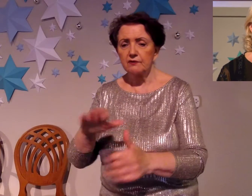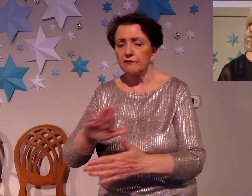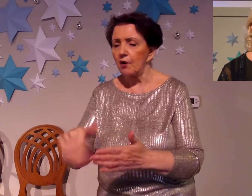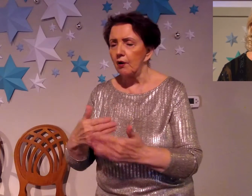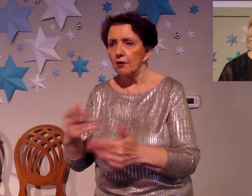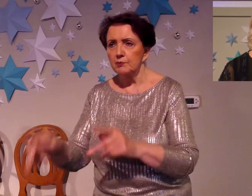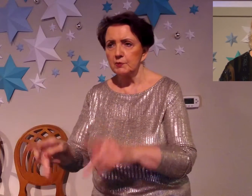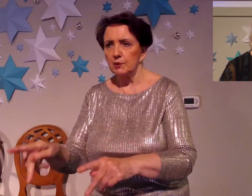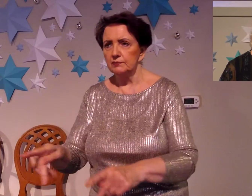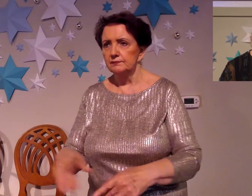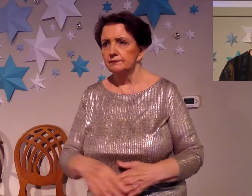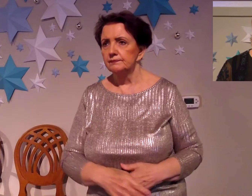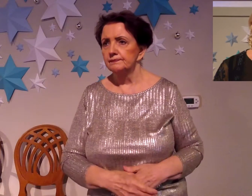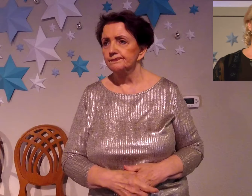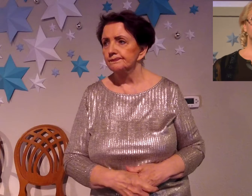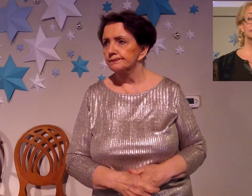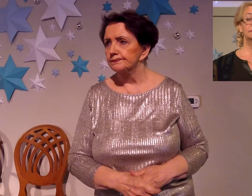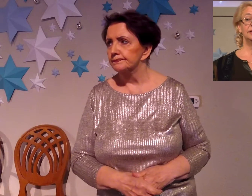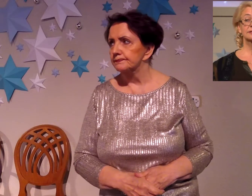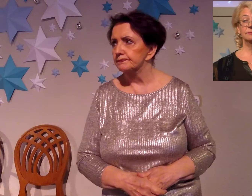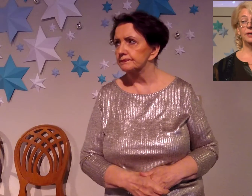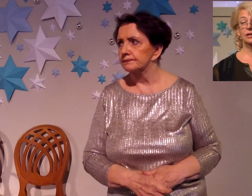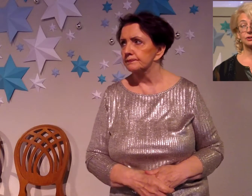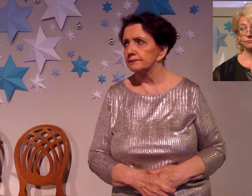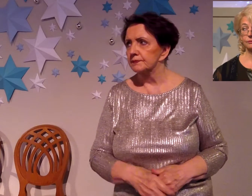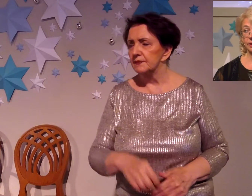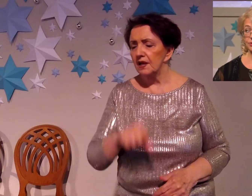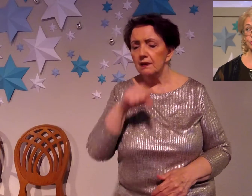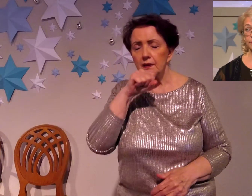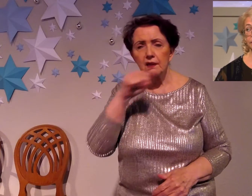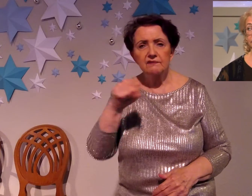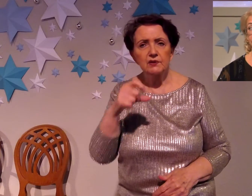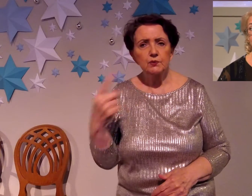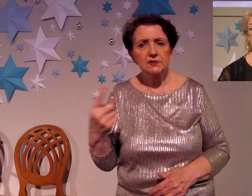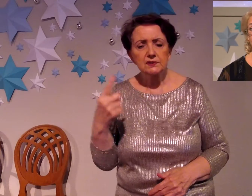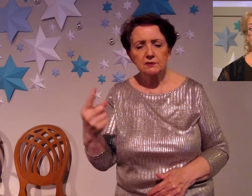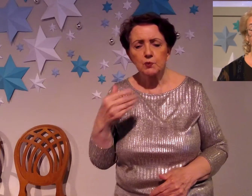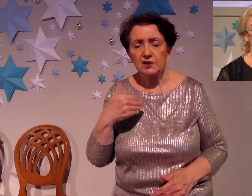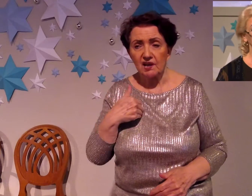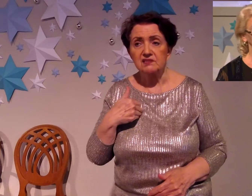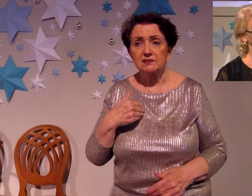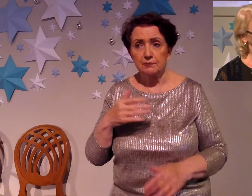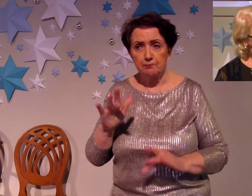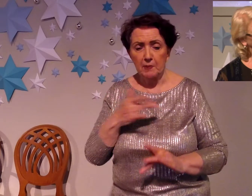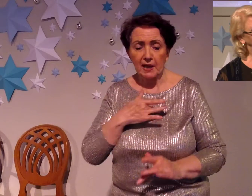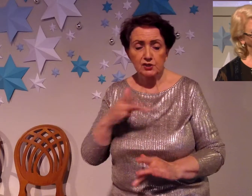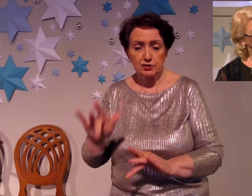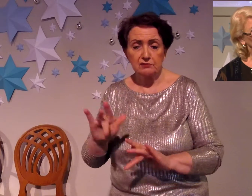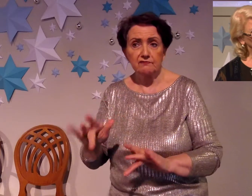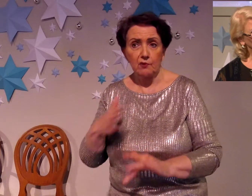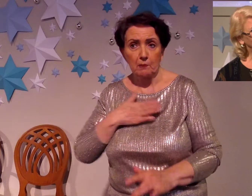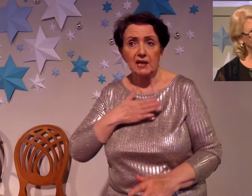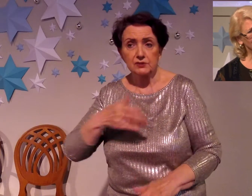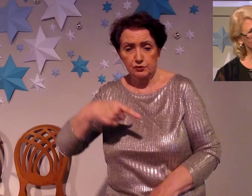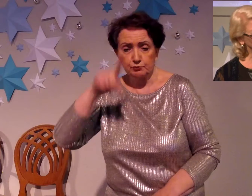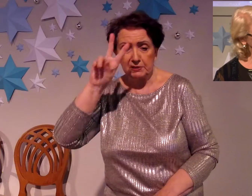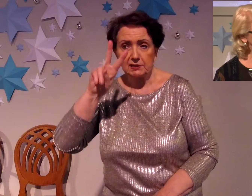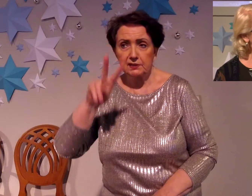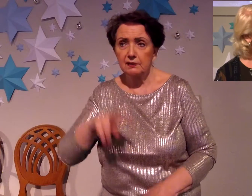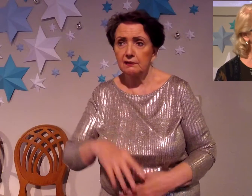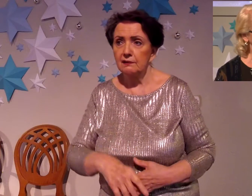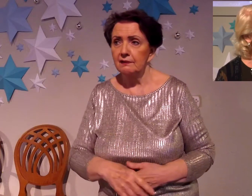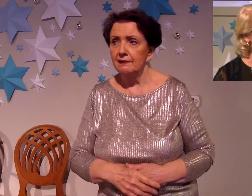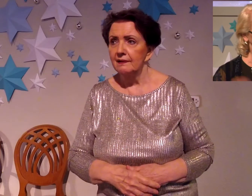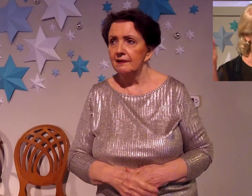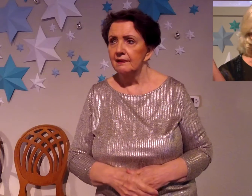humanity. Man, I love it when somebody has compassion for my stupidity. Really. You know what I mean? And doesn't